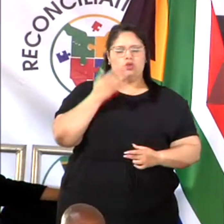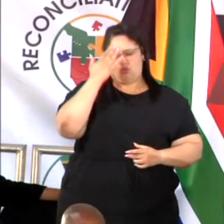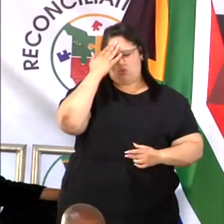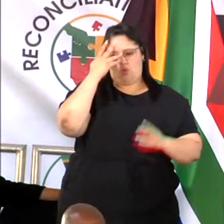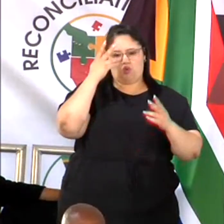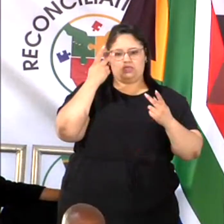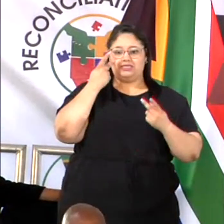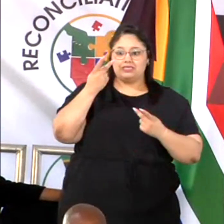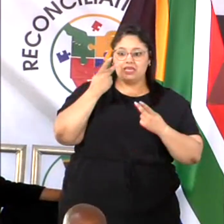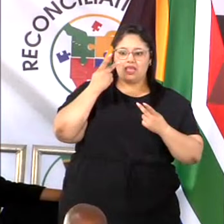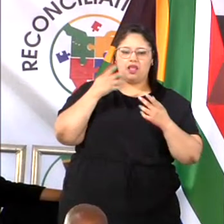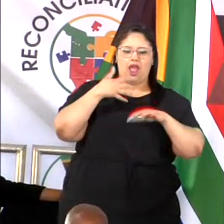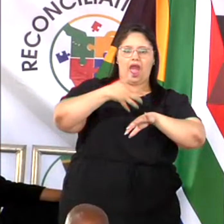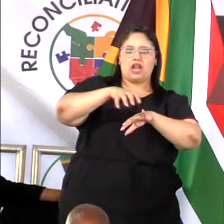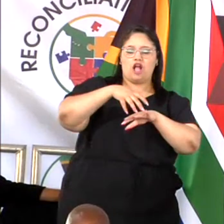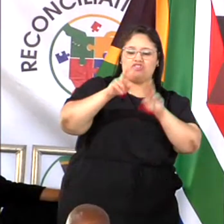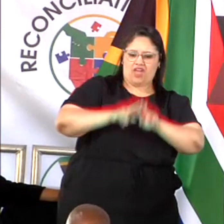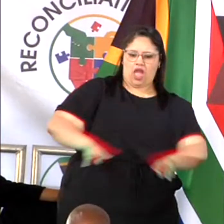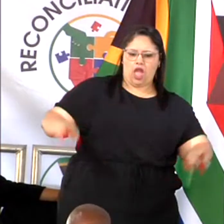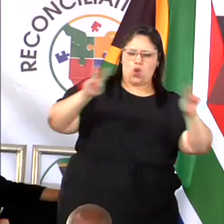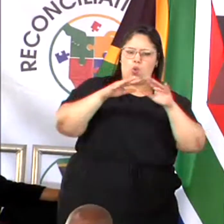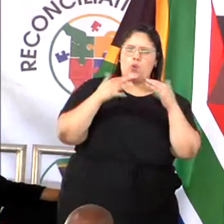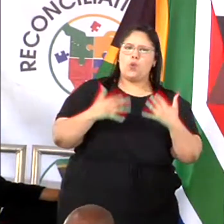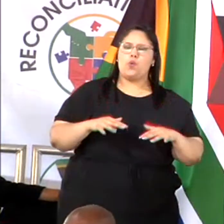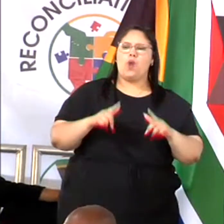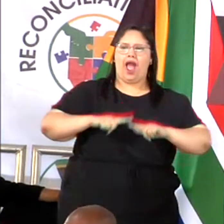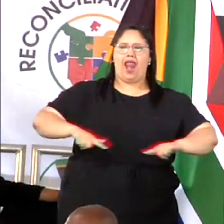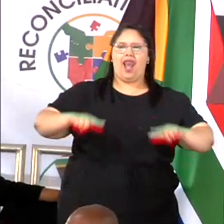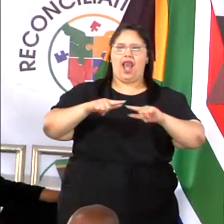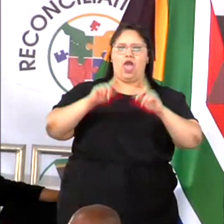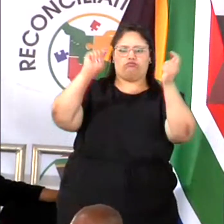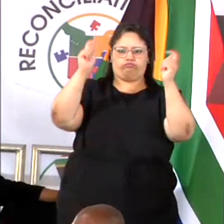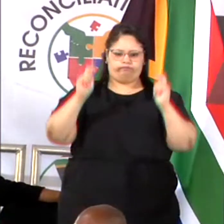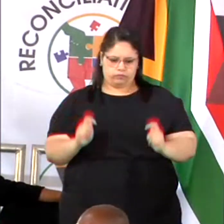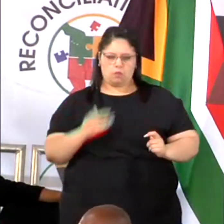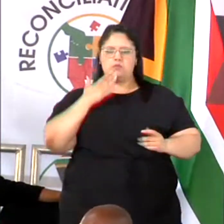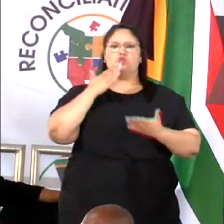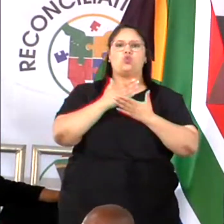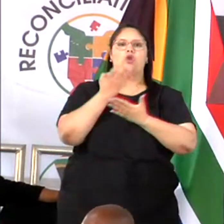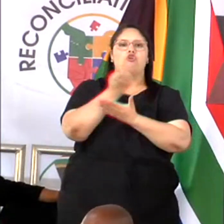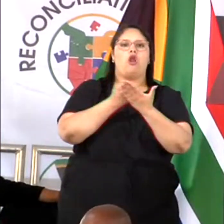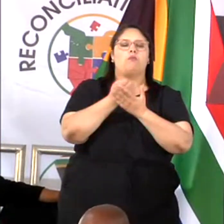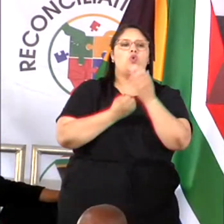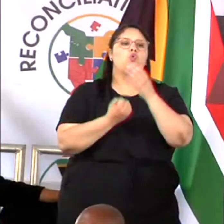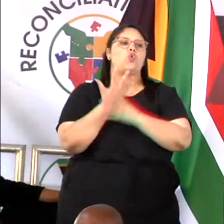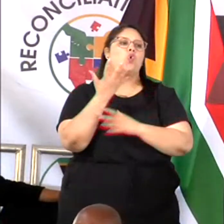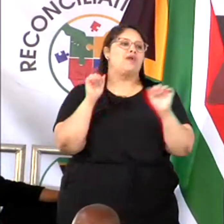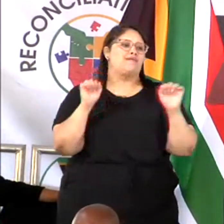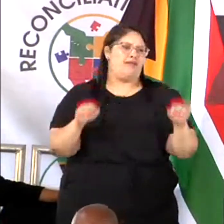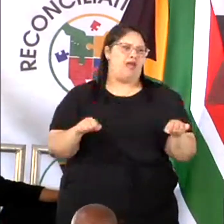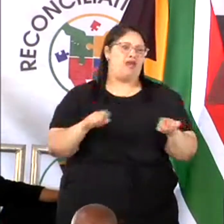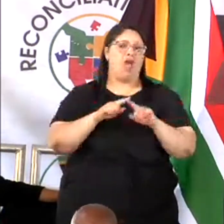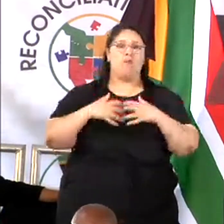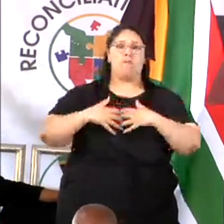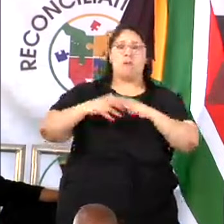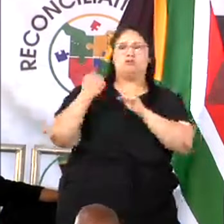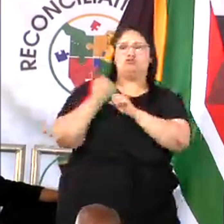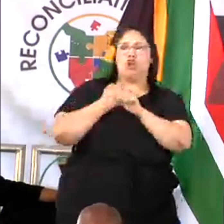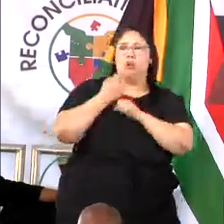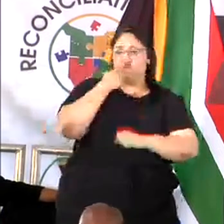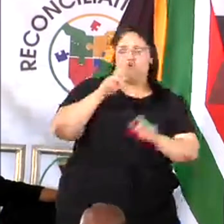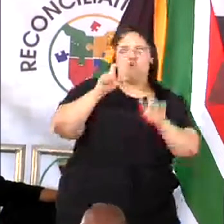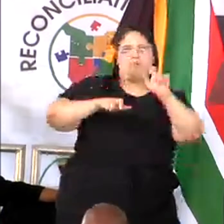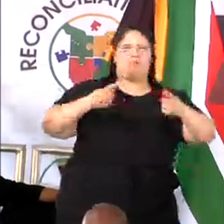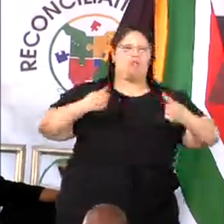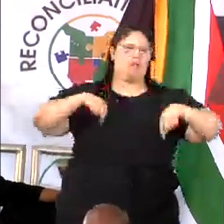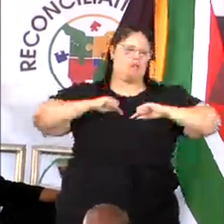of agriculture and land reform in growing our economy and creating jobs for our